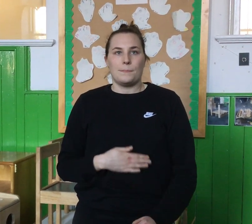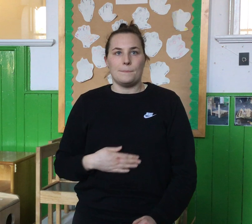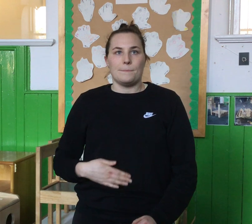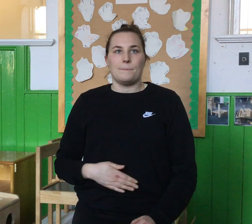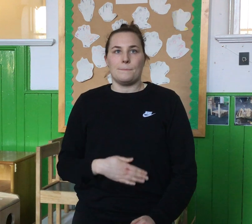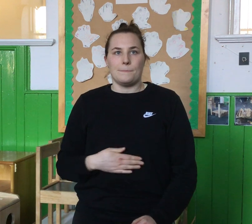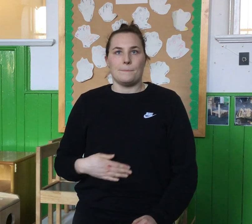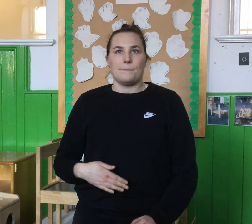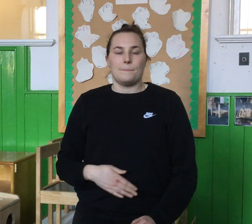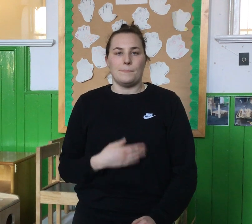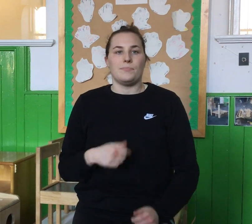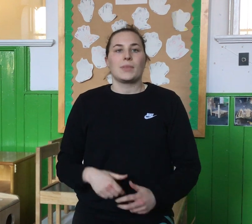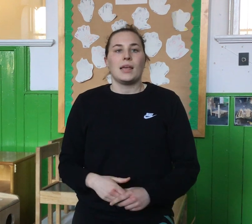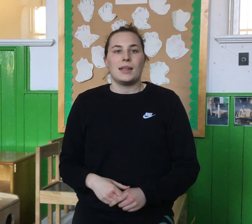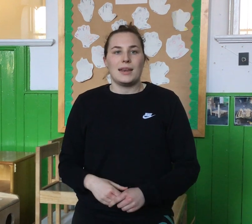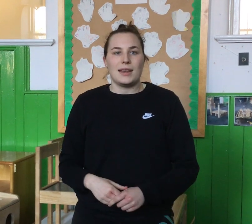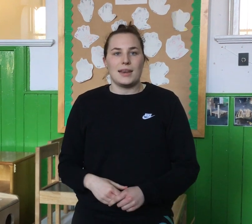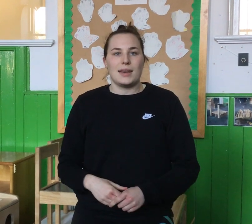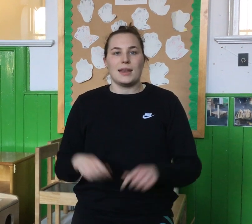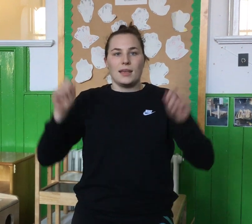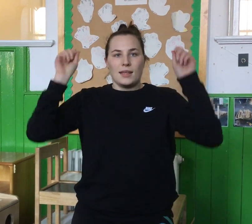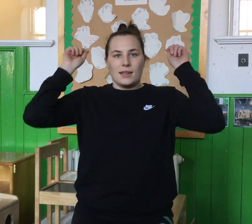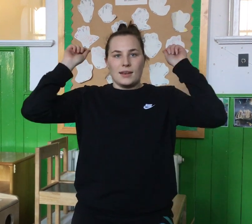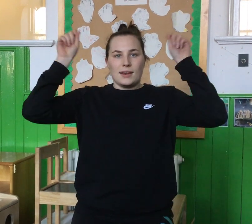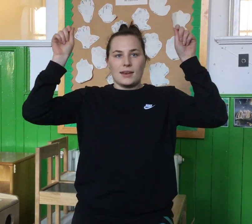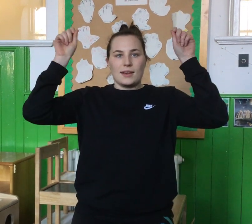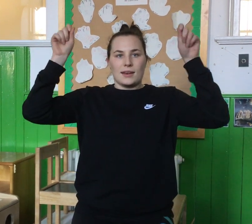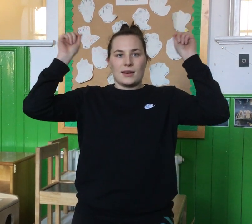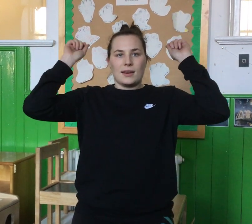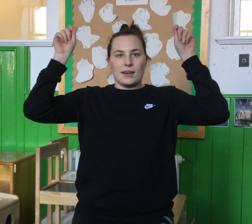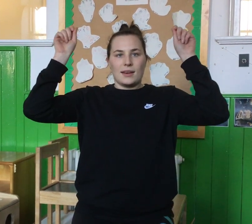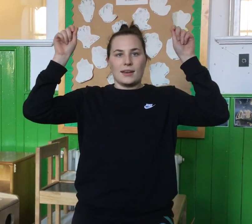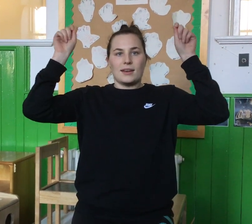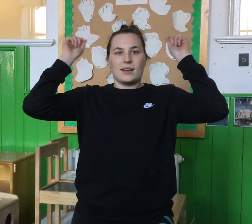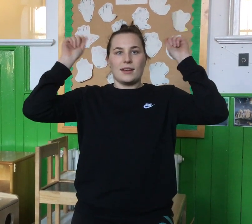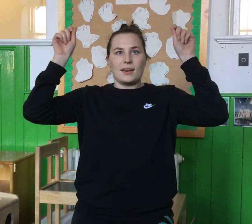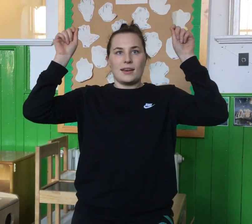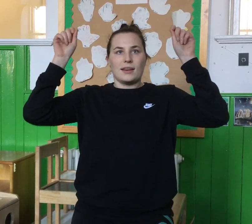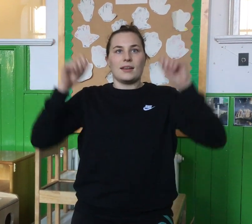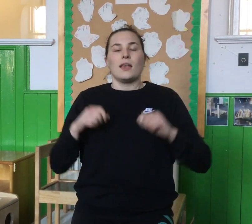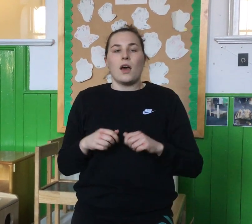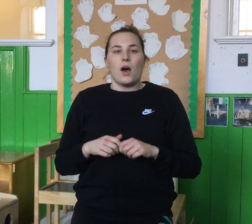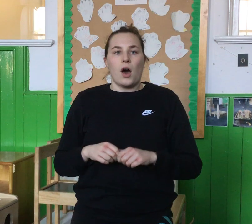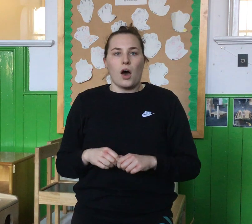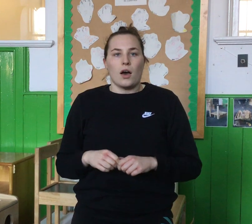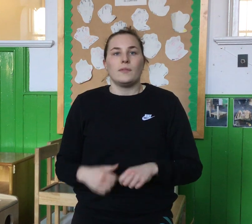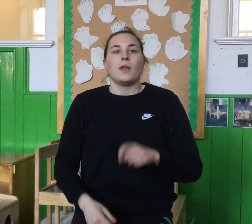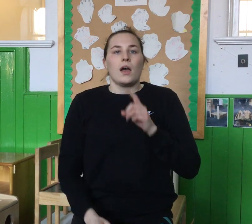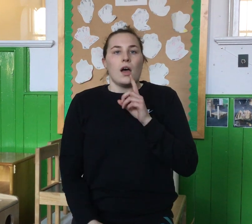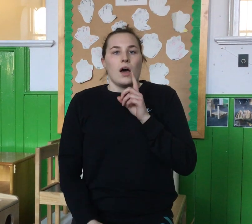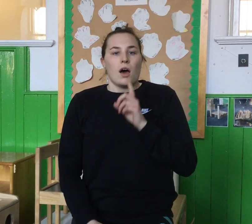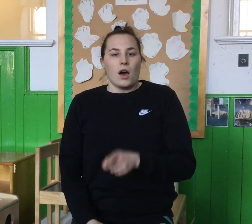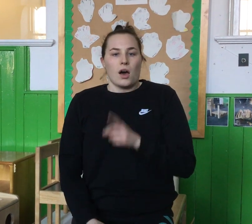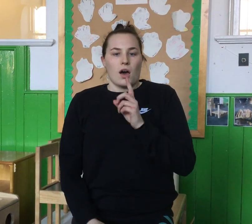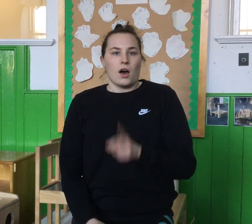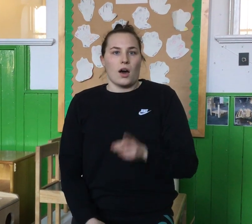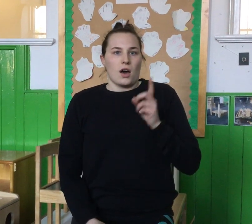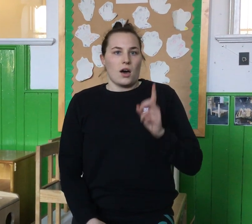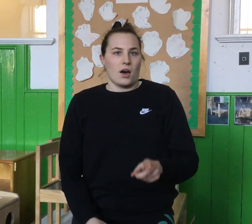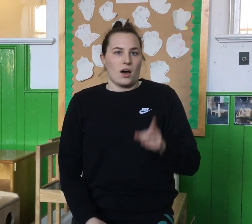M. N. N. N. A. A. A. A.